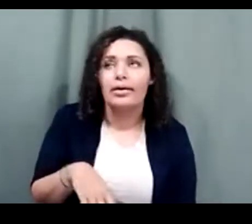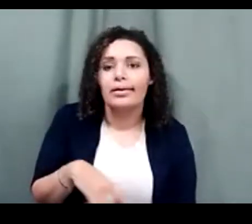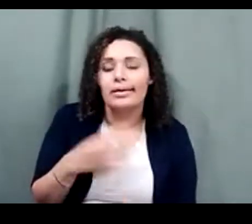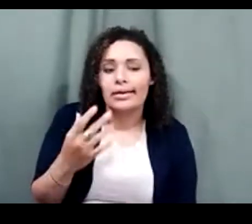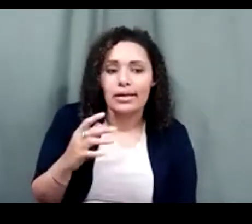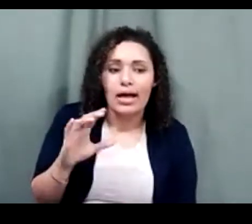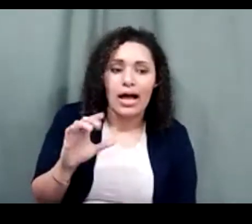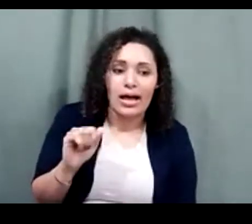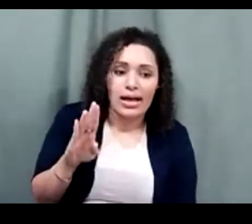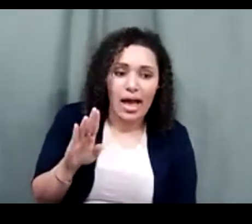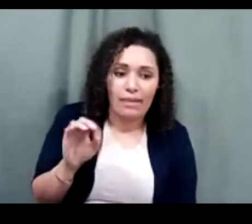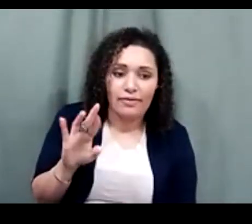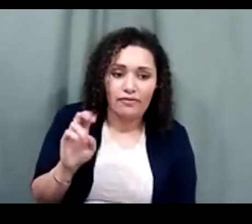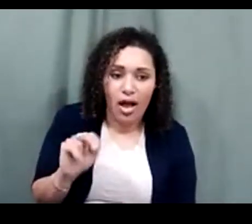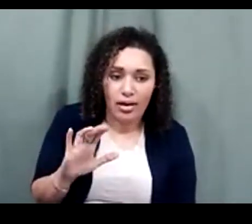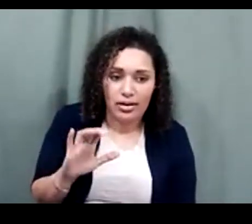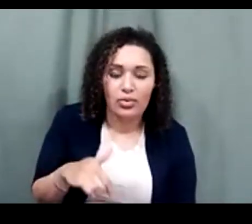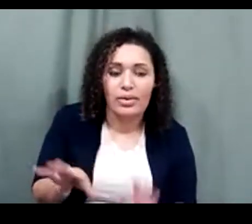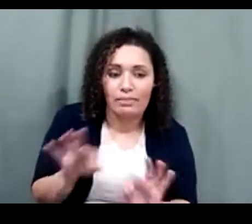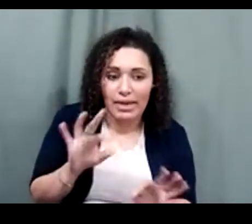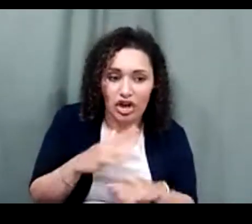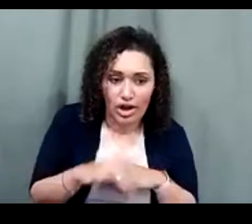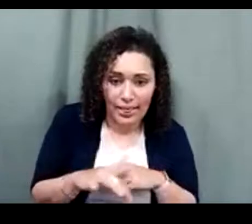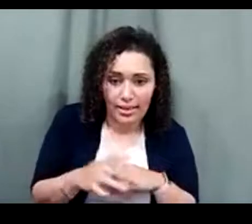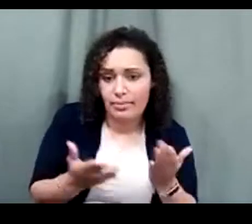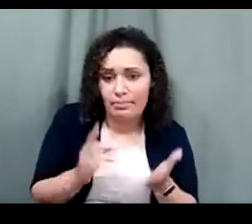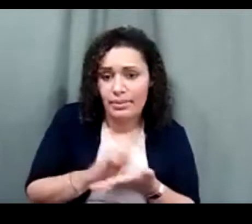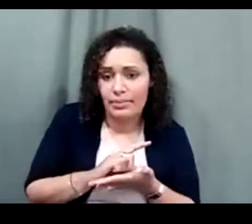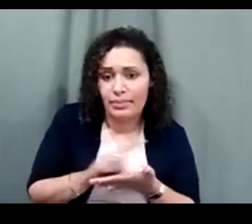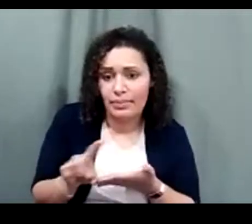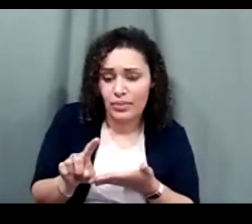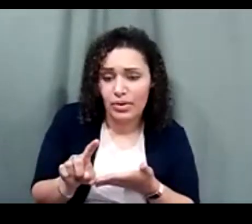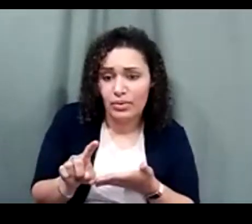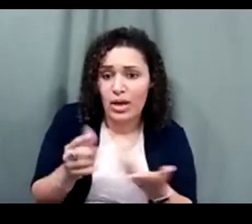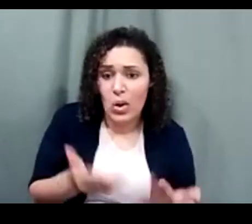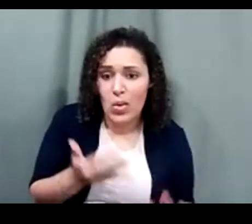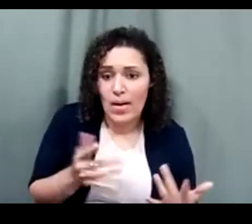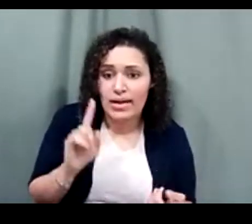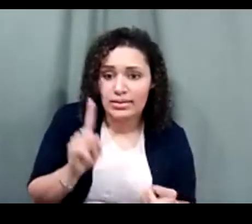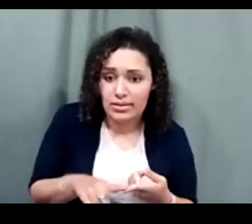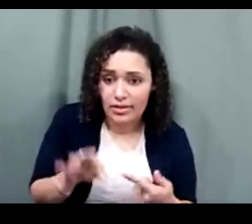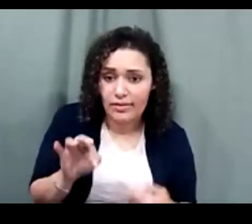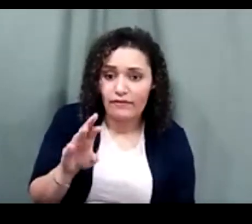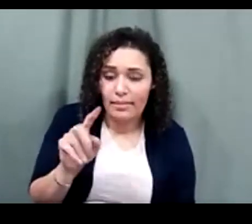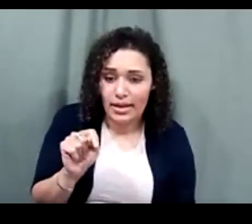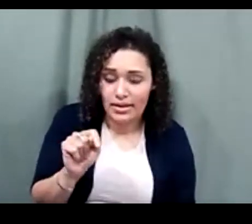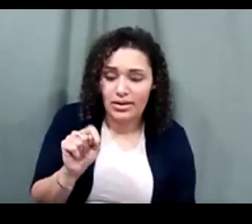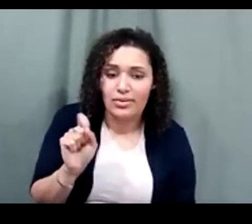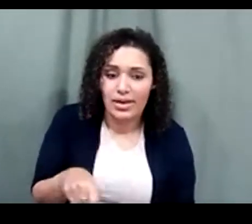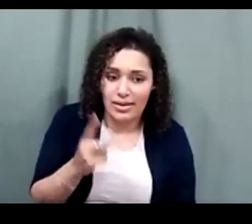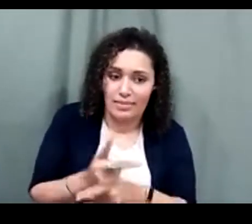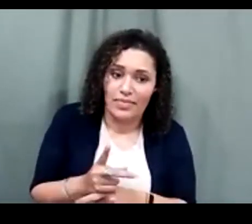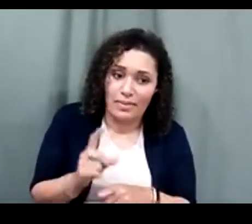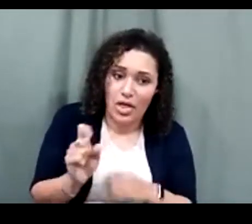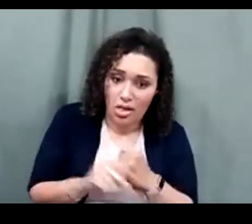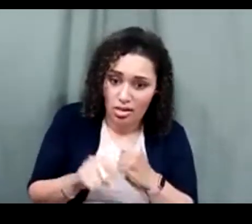Cab Franc, the things that we pick a little bit on the earlier side, they might wait a week before they start fermenting. They'll tend to go, we can keep them a little longer. By